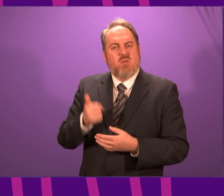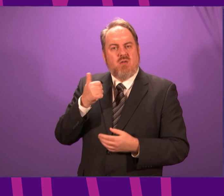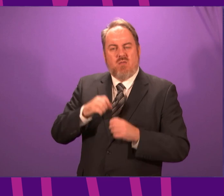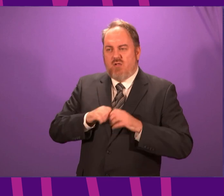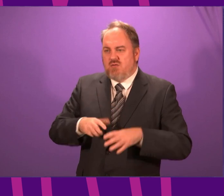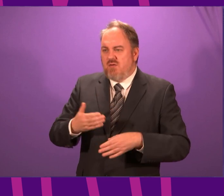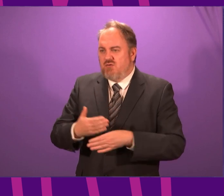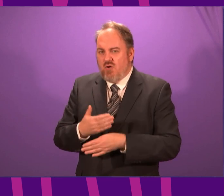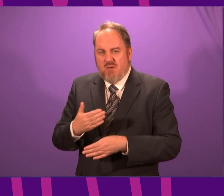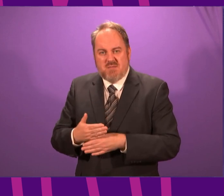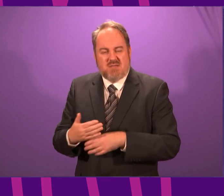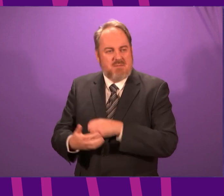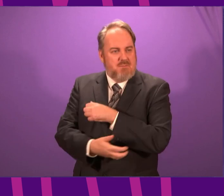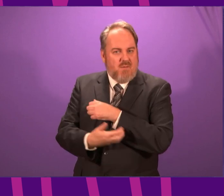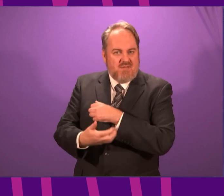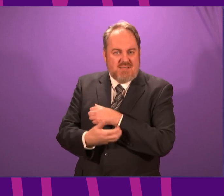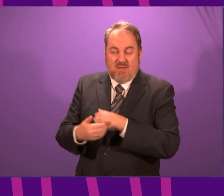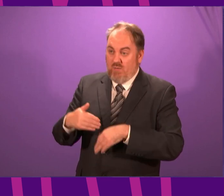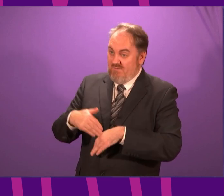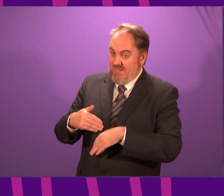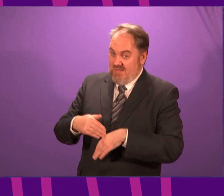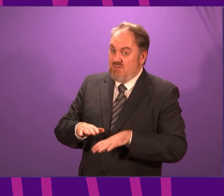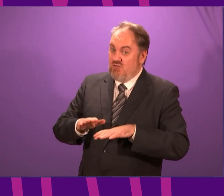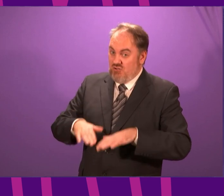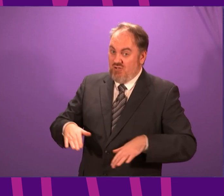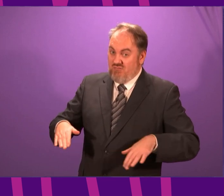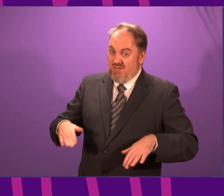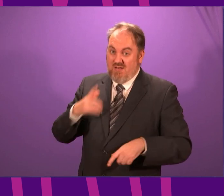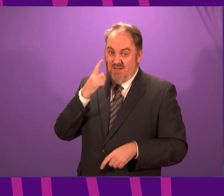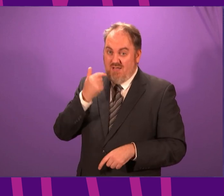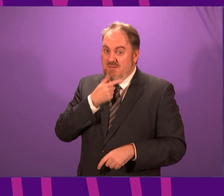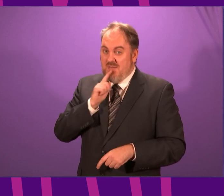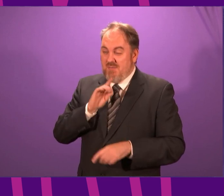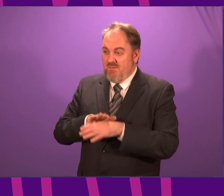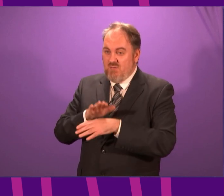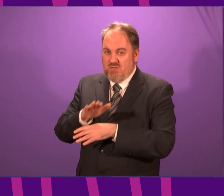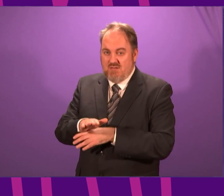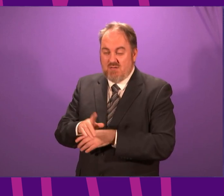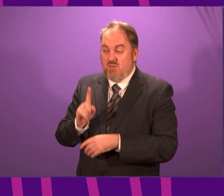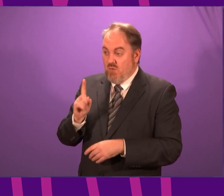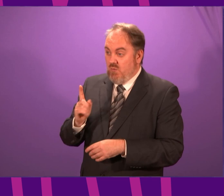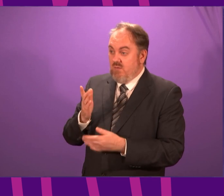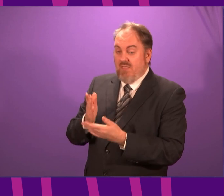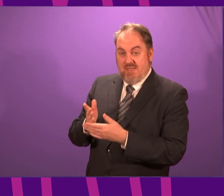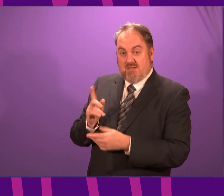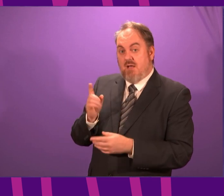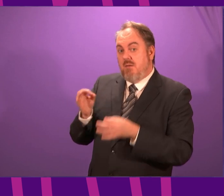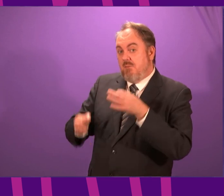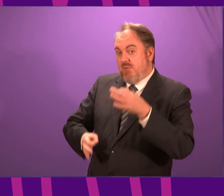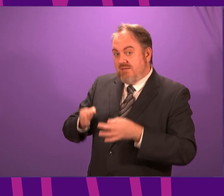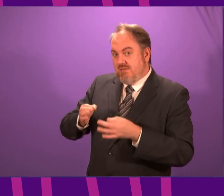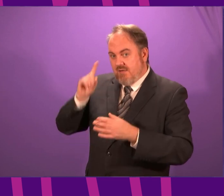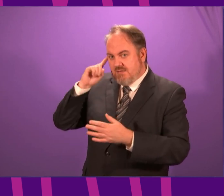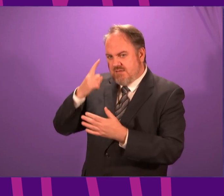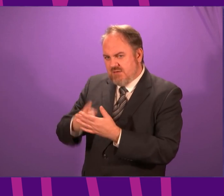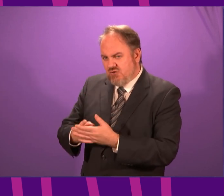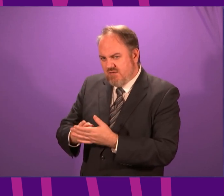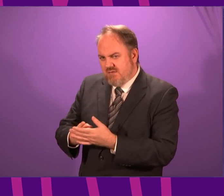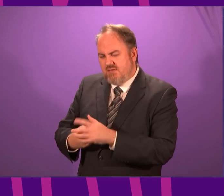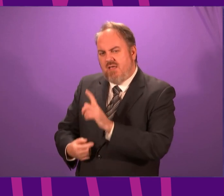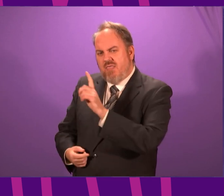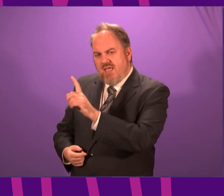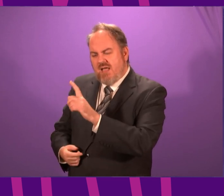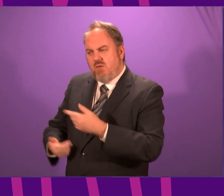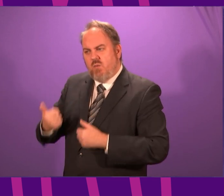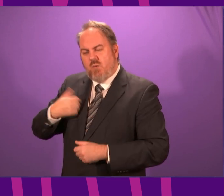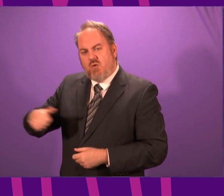resultant poverty going to affect our children and young people's future? And if these are political decisions rather than science-based, then we do need to